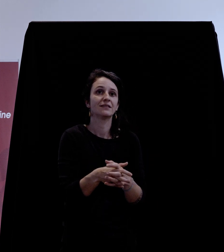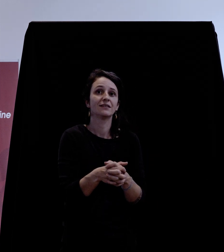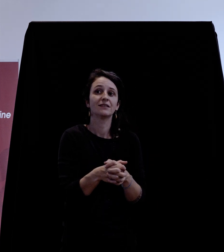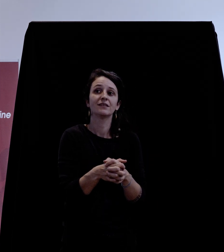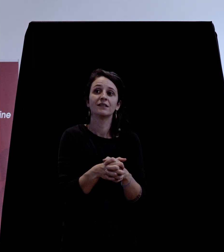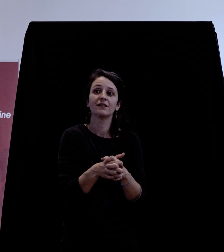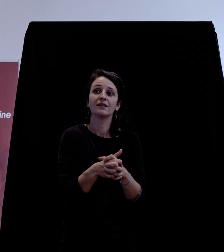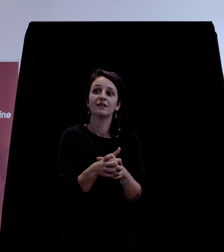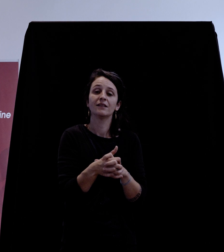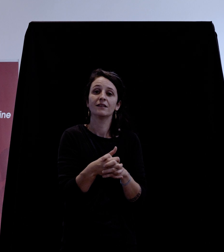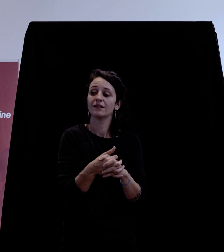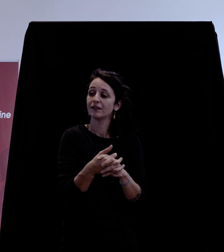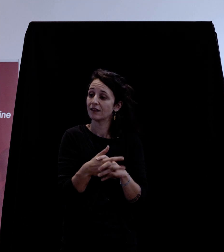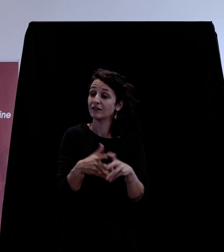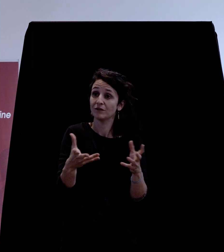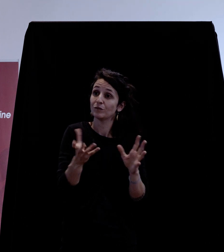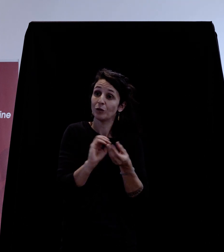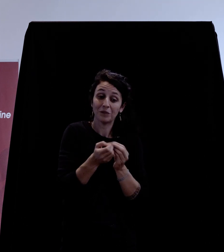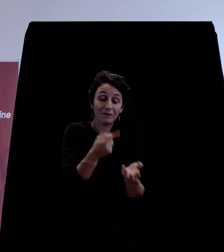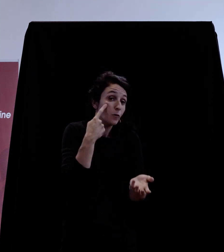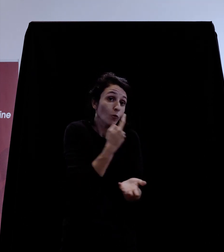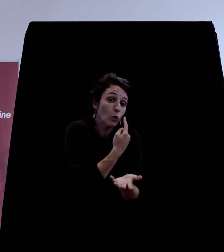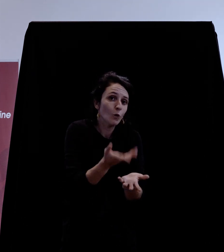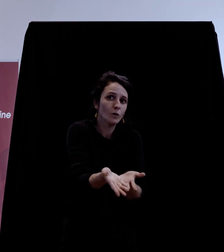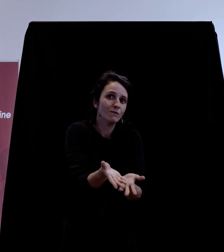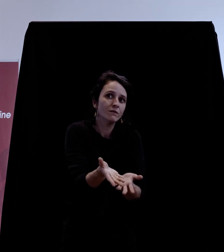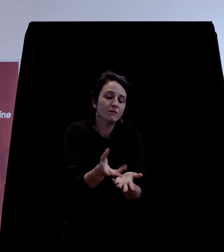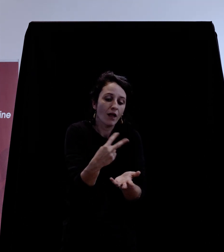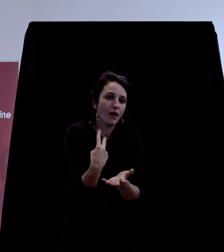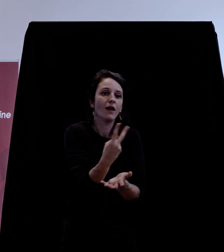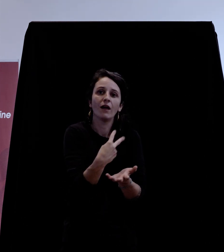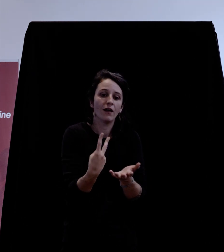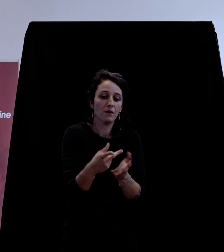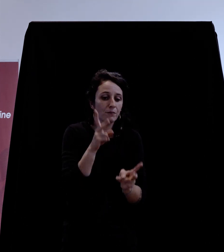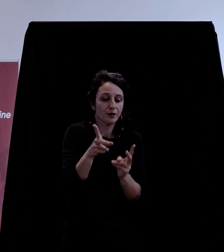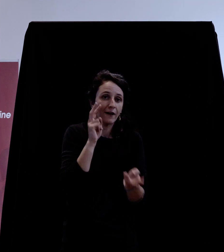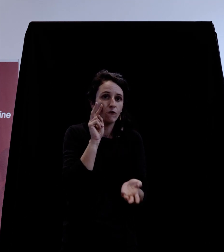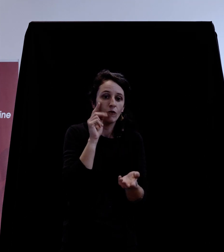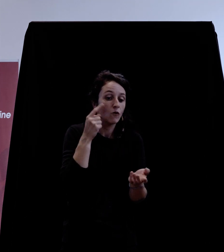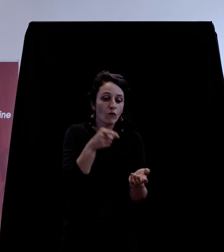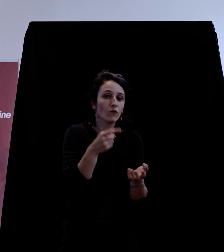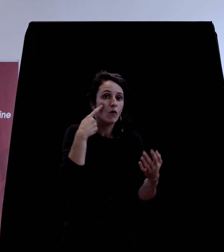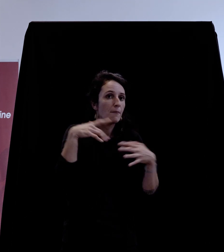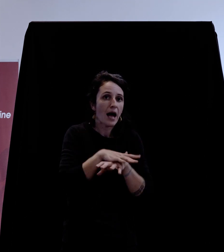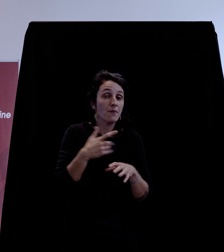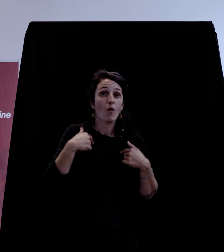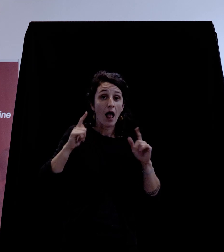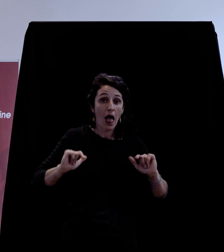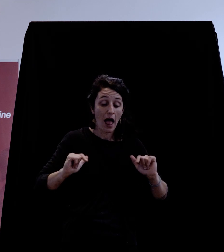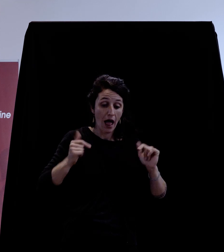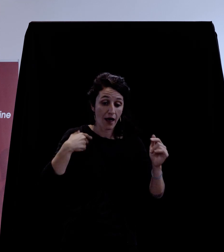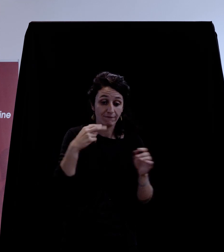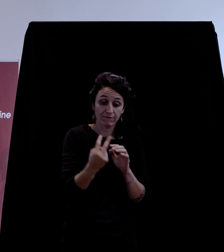impairment. They might even notice that you're in the room because they don't hear you. And so what does that do to you when you're going in there looking for that child